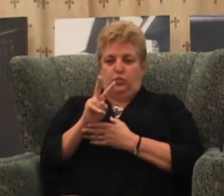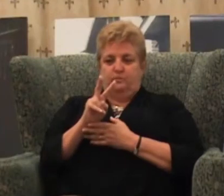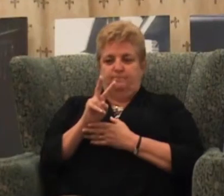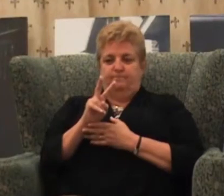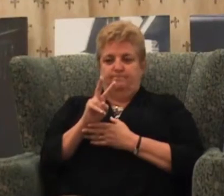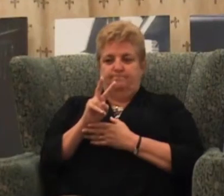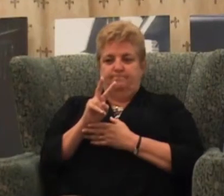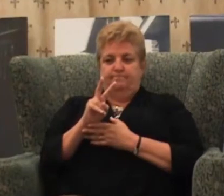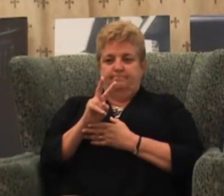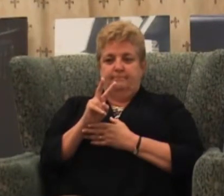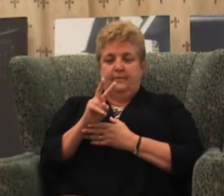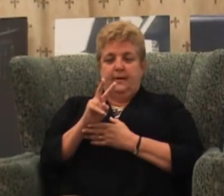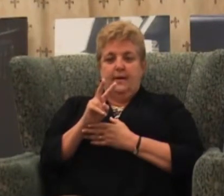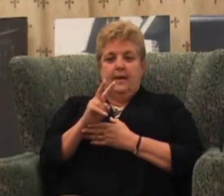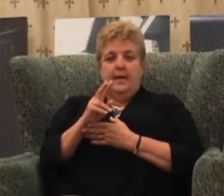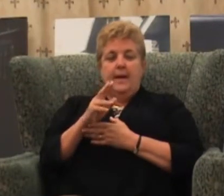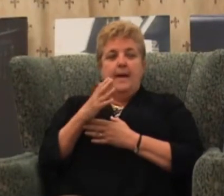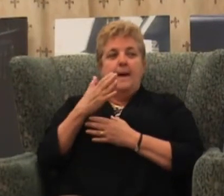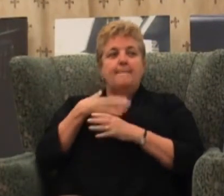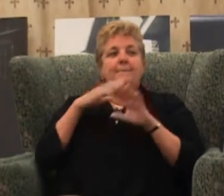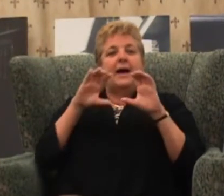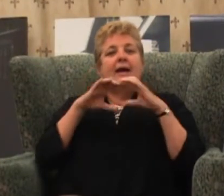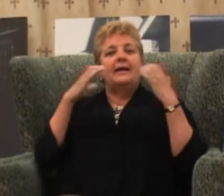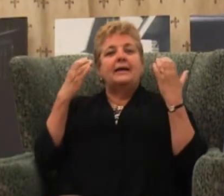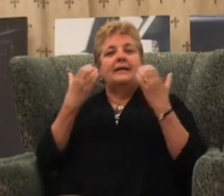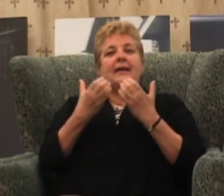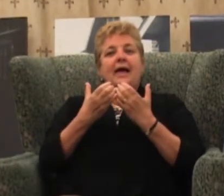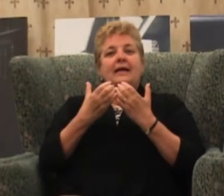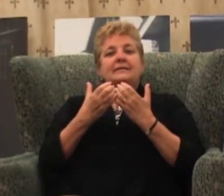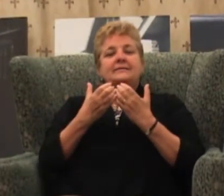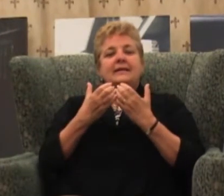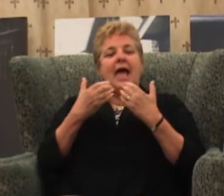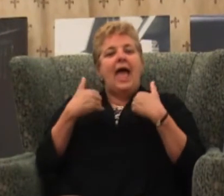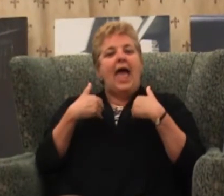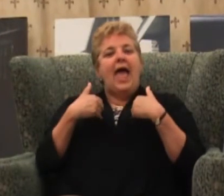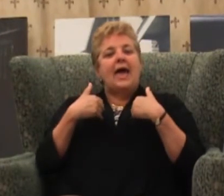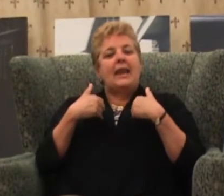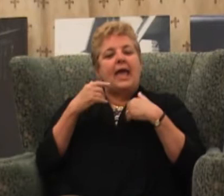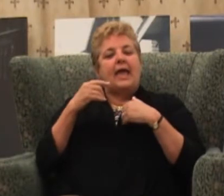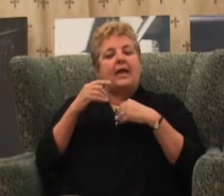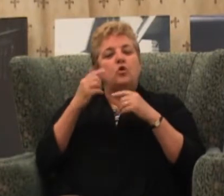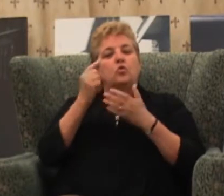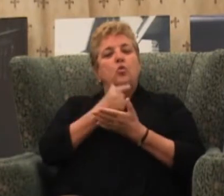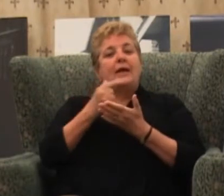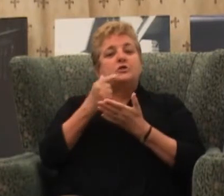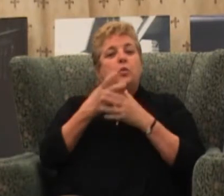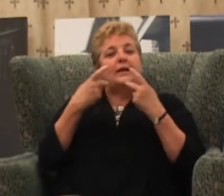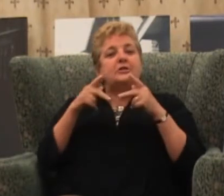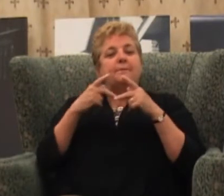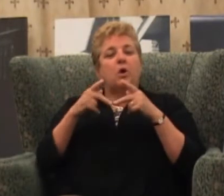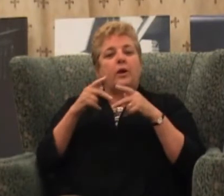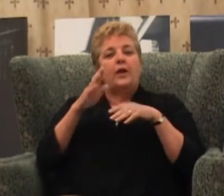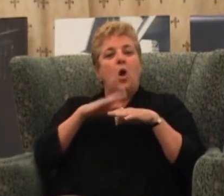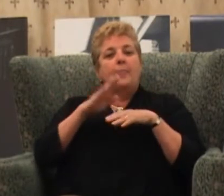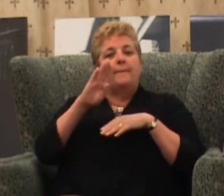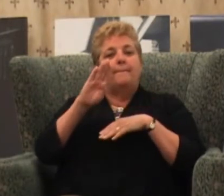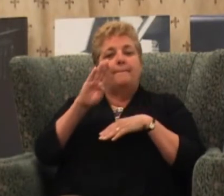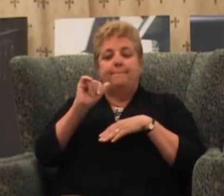my class gave a graduation party, a beach party, at this beach called Playa del Rey. It was a night beach